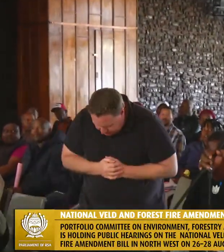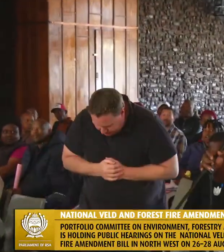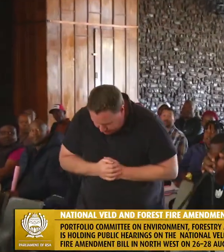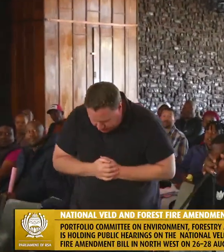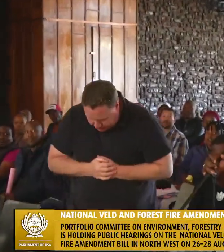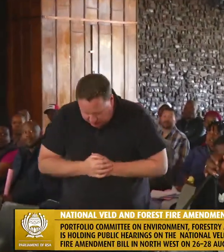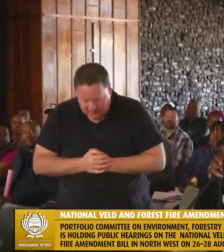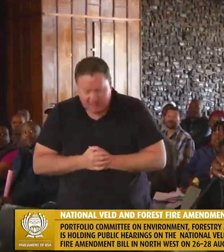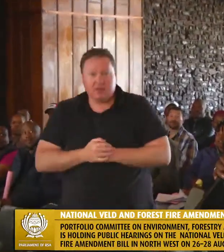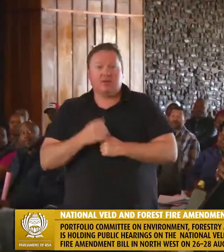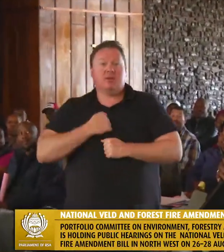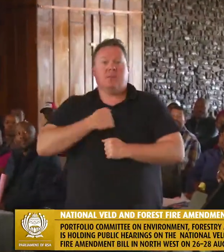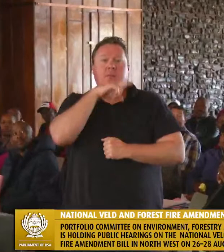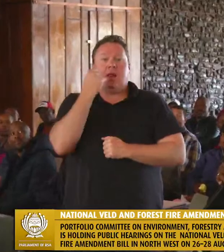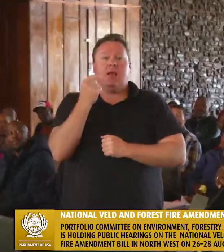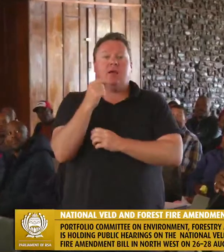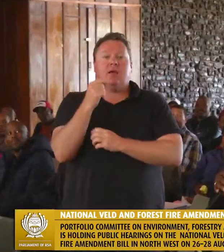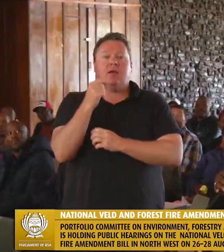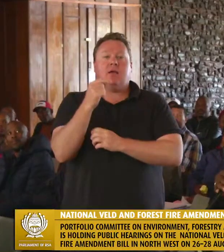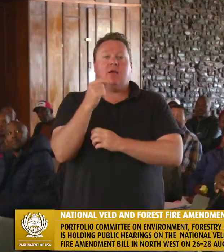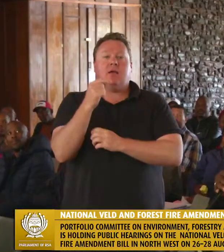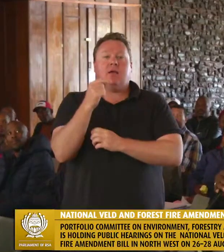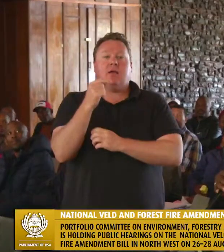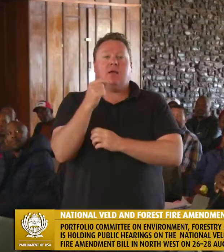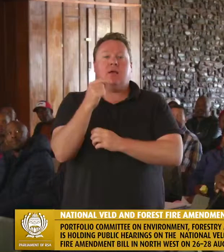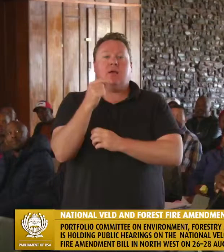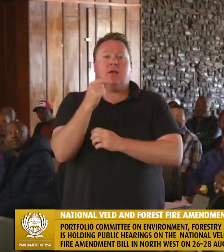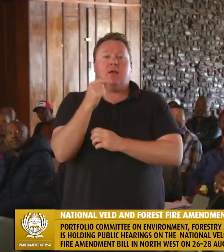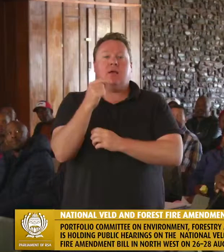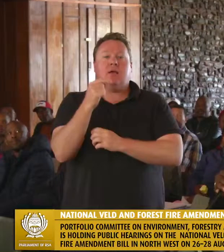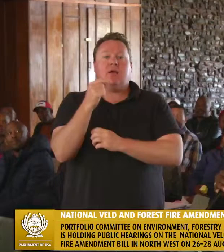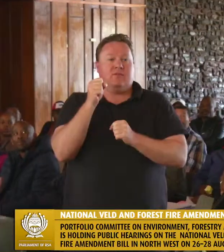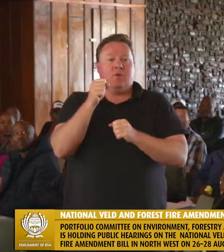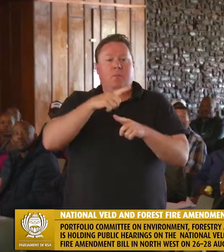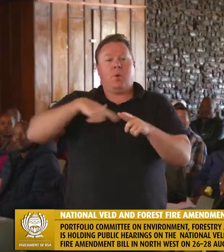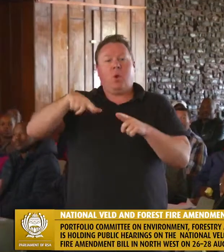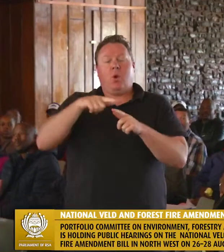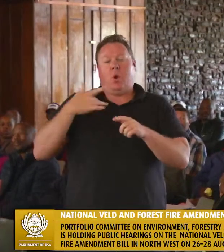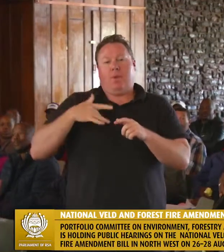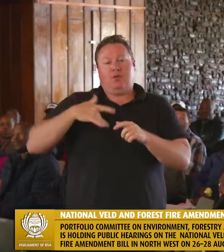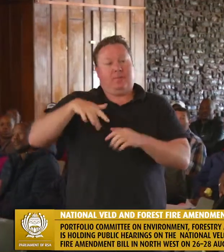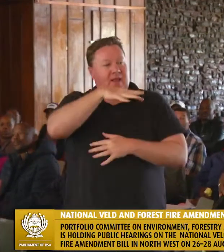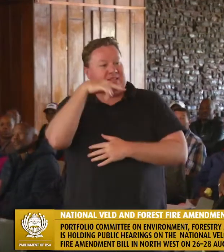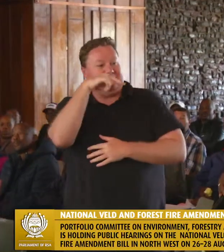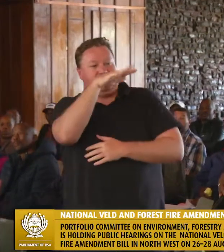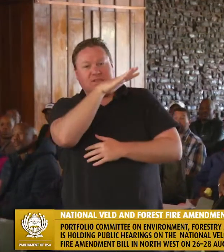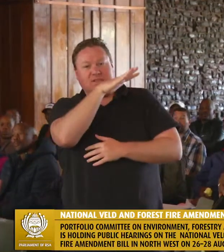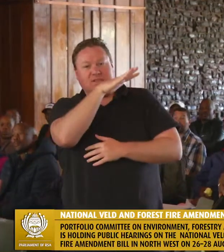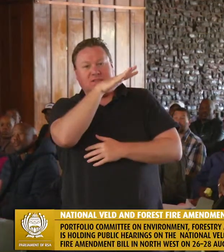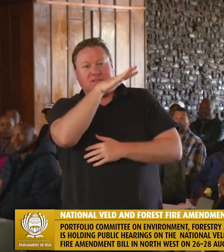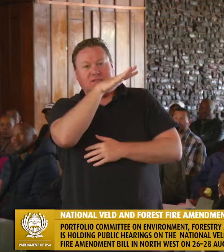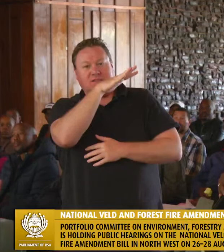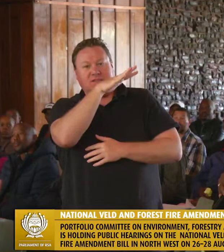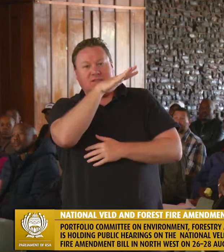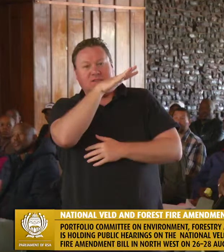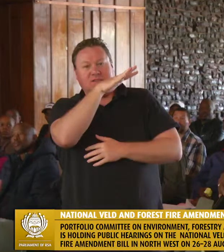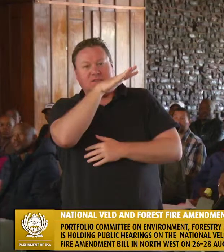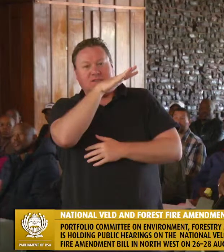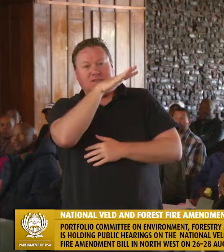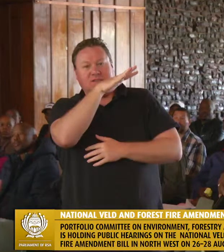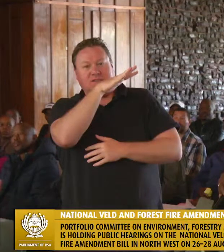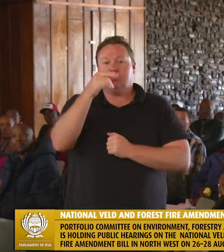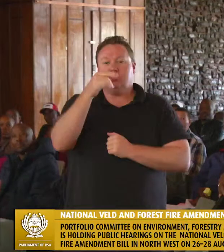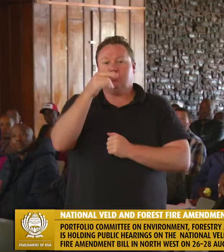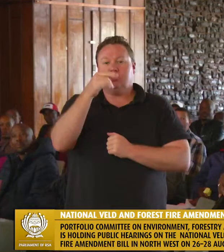Chairperson. My name is Warabile Nicodemus Jim from Greater Tau Local Municipality. Warabile Nicodemus Jim.